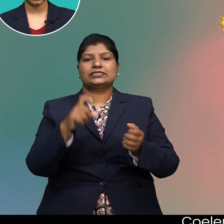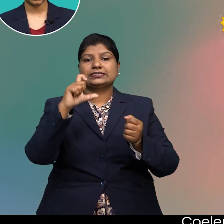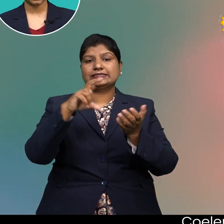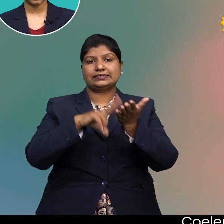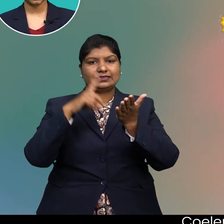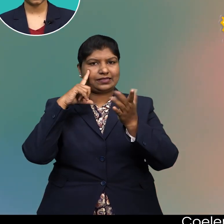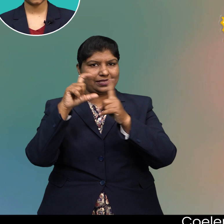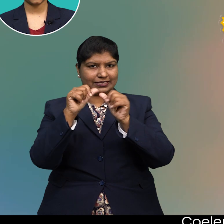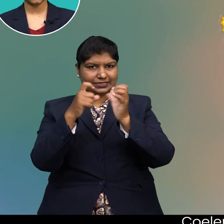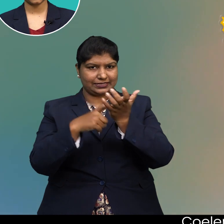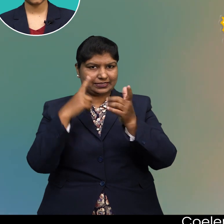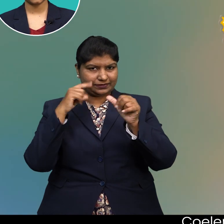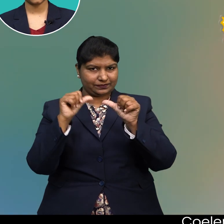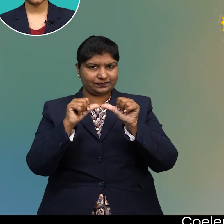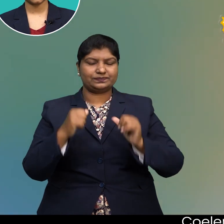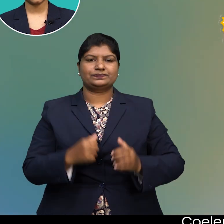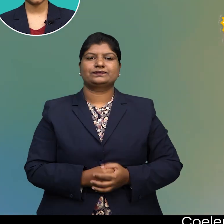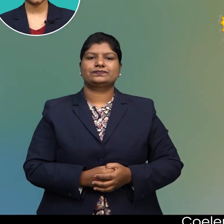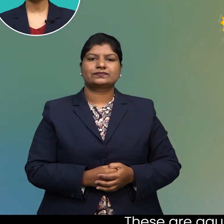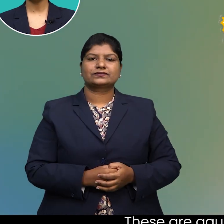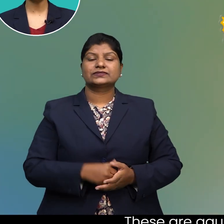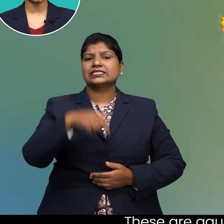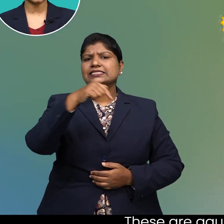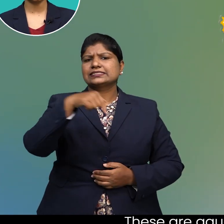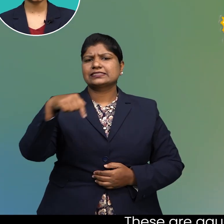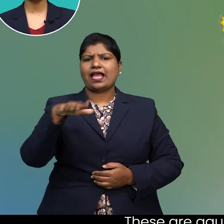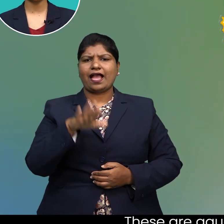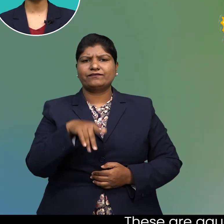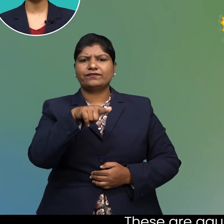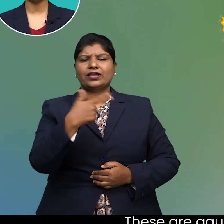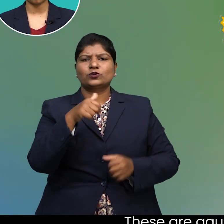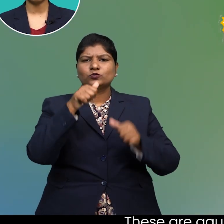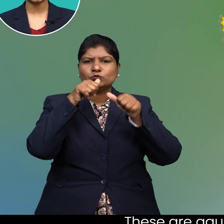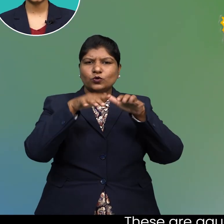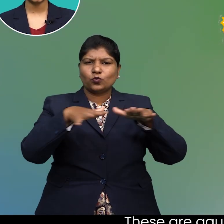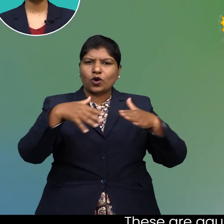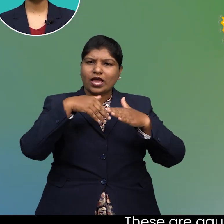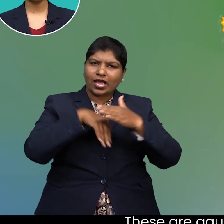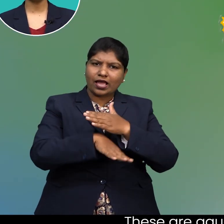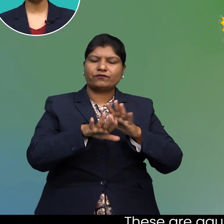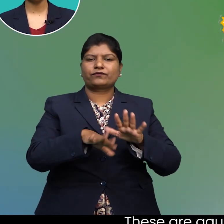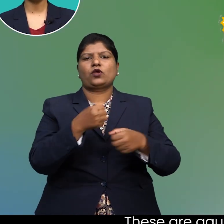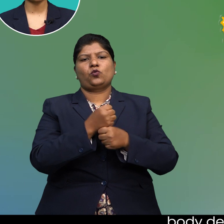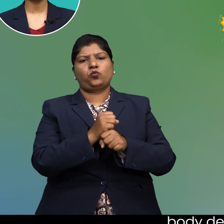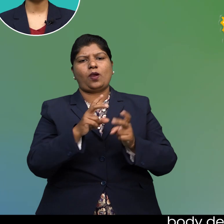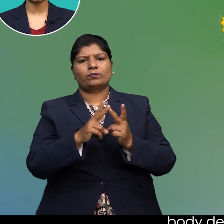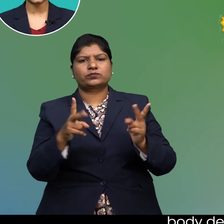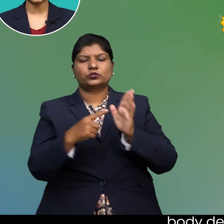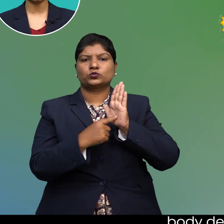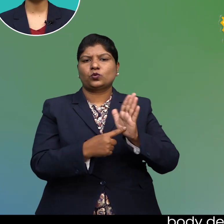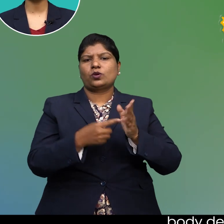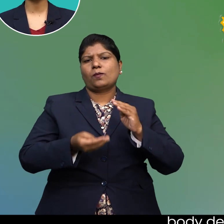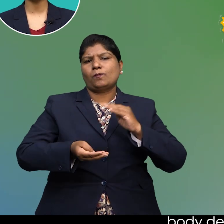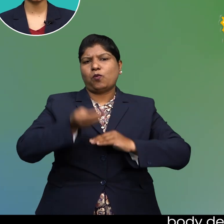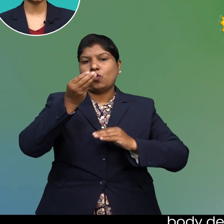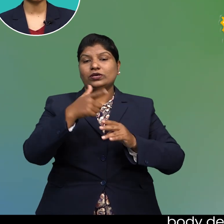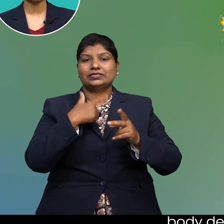These are sedentary animals attached to some solid support.